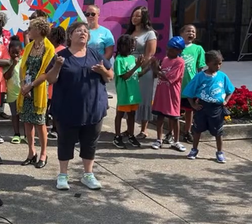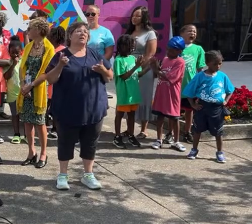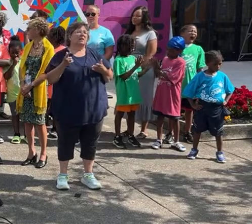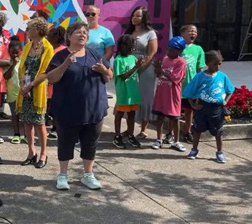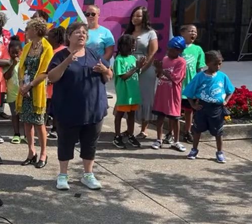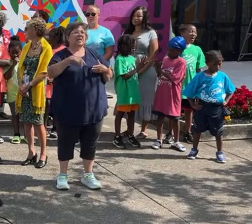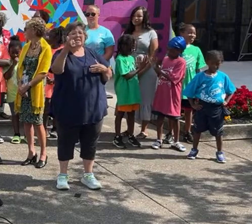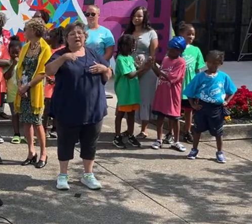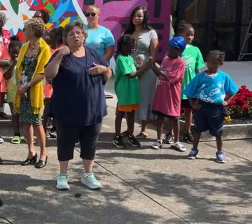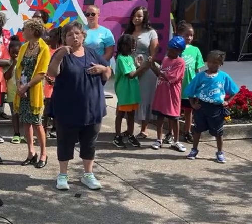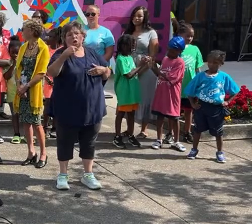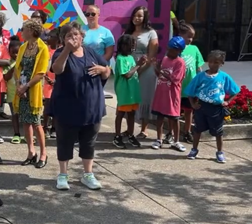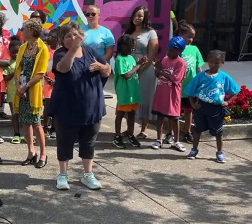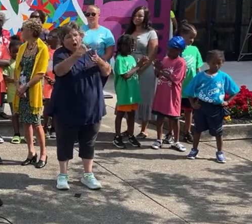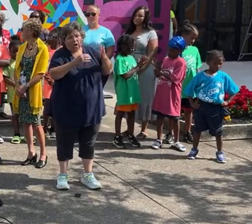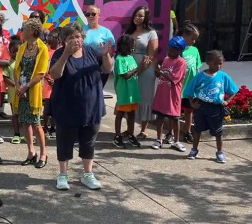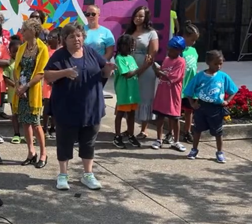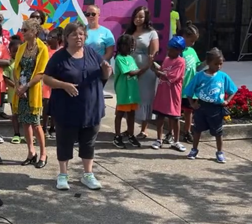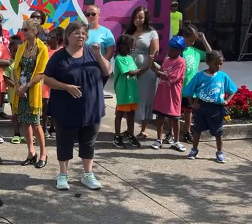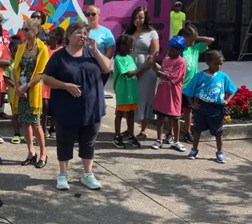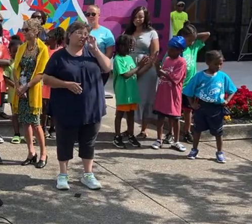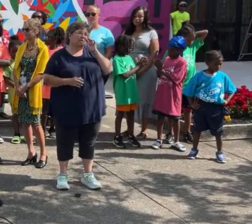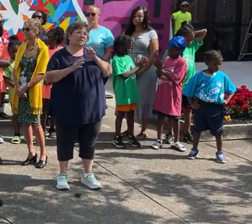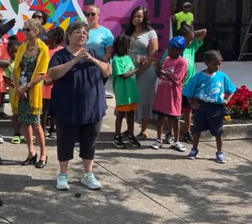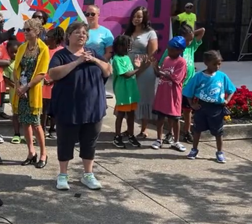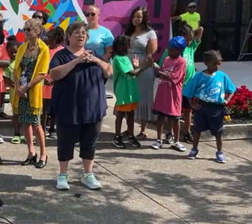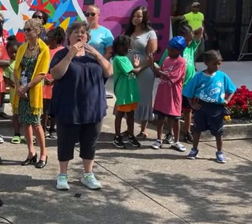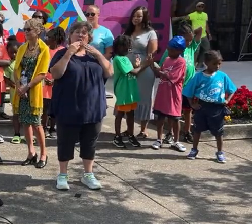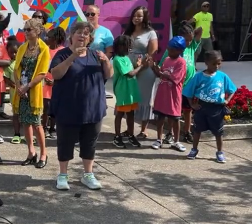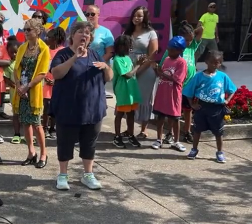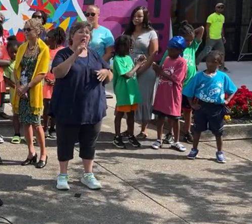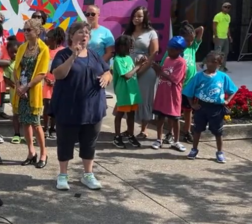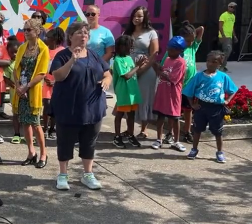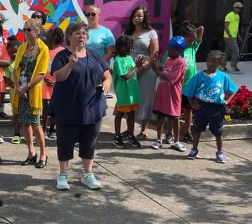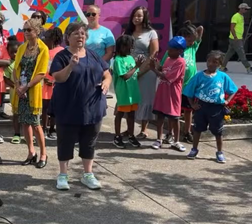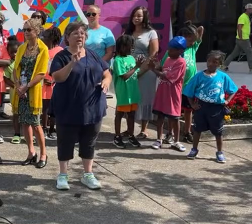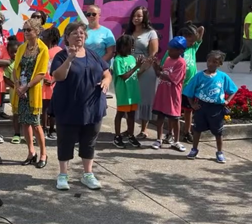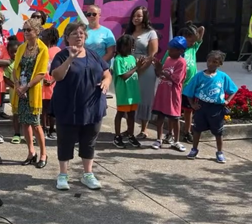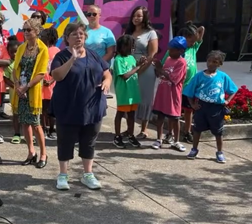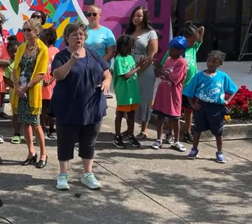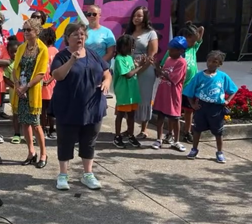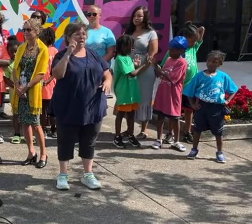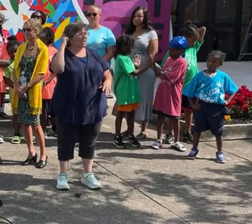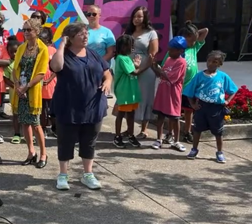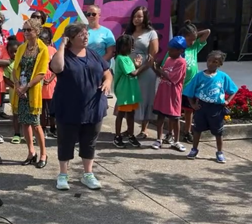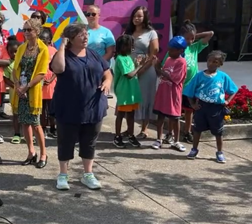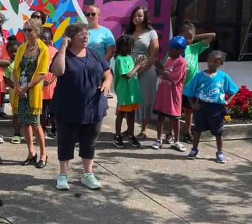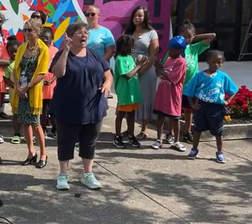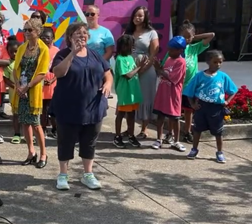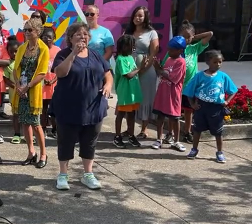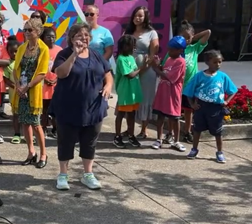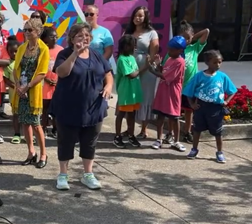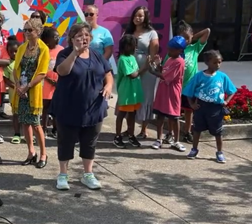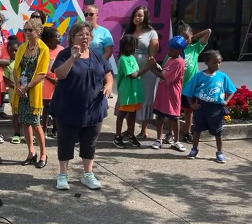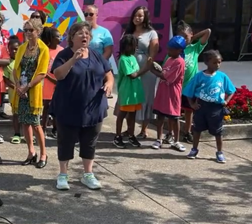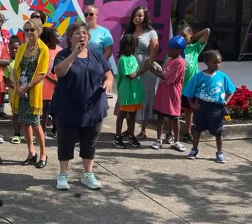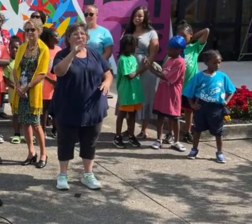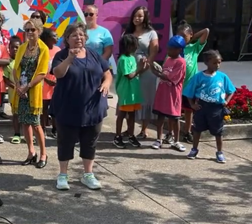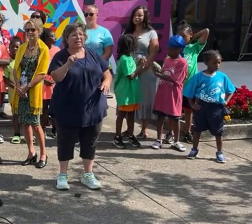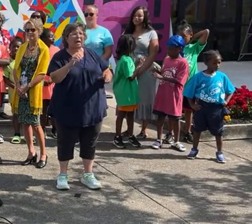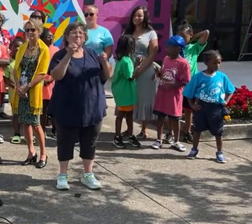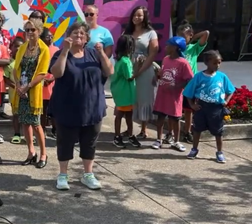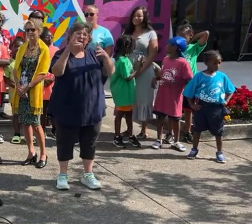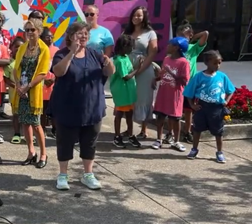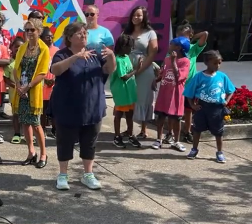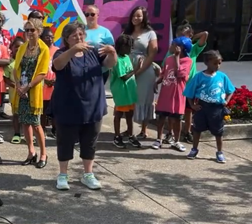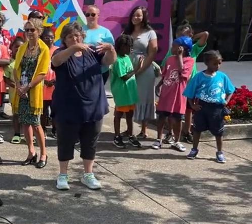Wajid, the next generation of artists here. Thank you to Eric and Zach, Claudia, Danielle from M&T. There's so